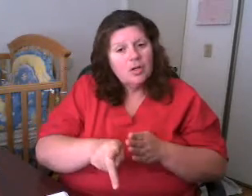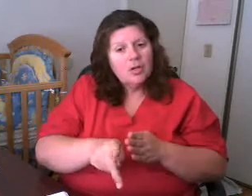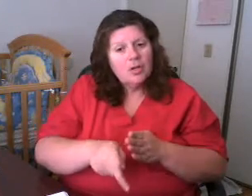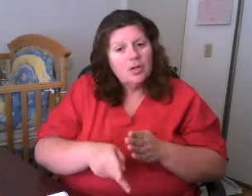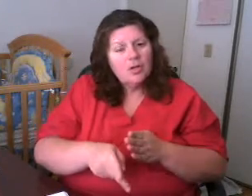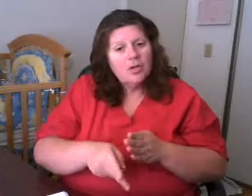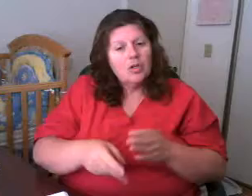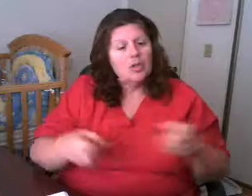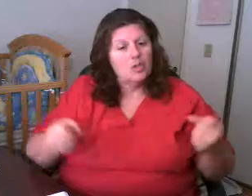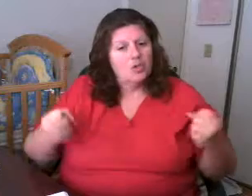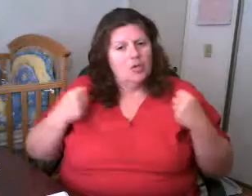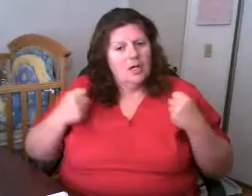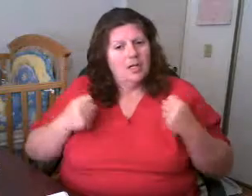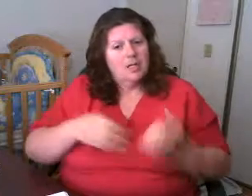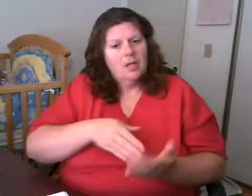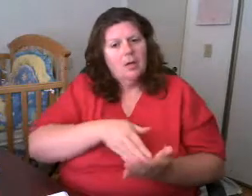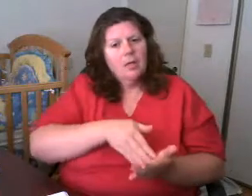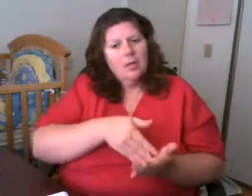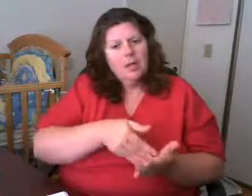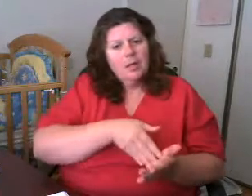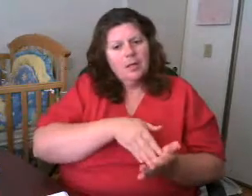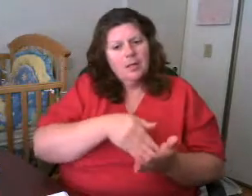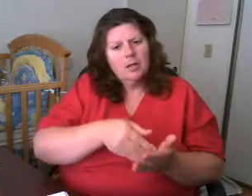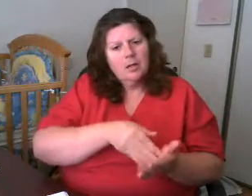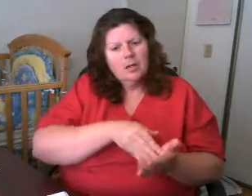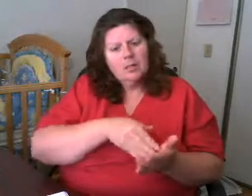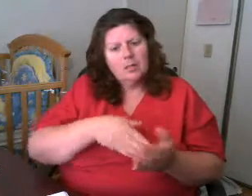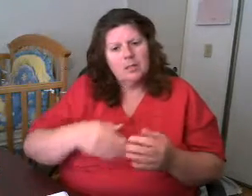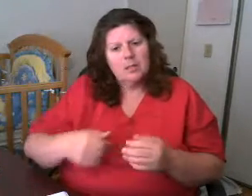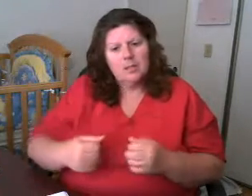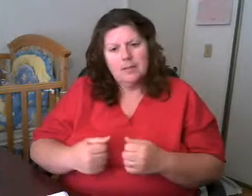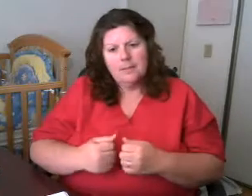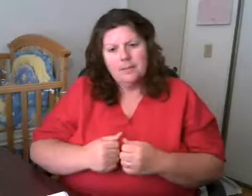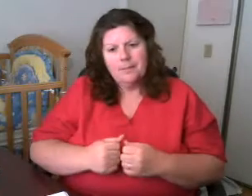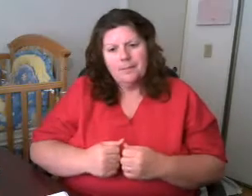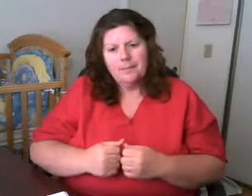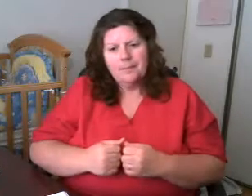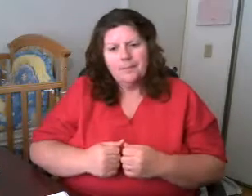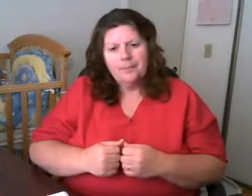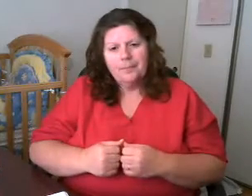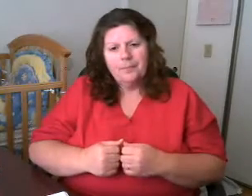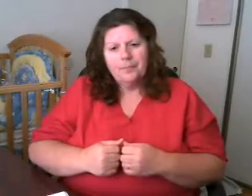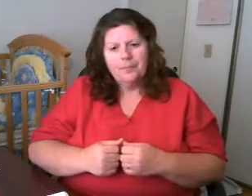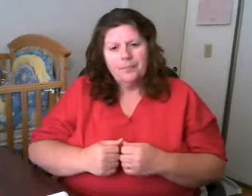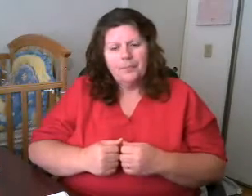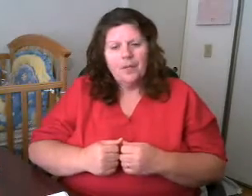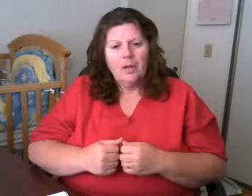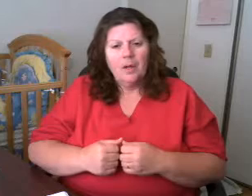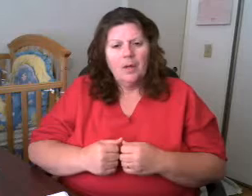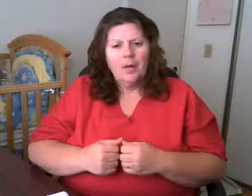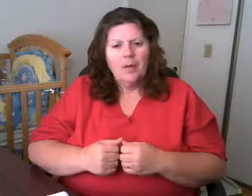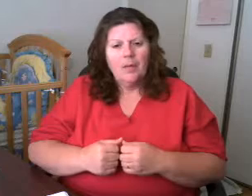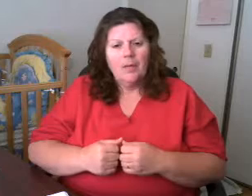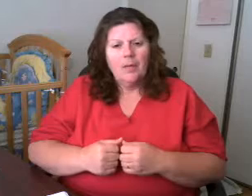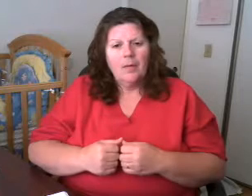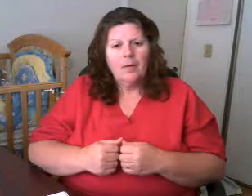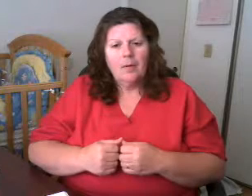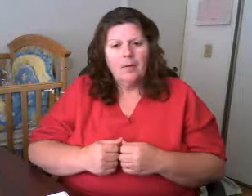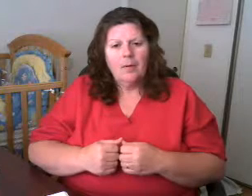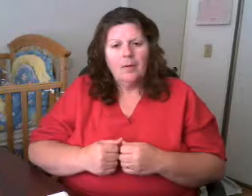communication needs, recognizing strengths and weaknesses. Okay, I'm not going to read them all,